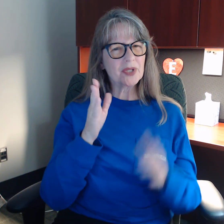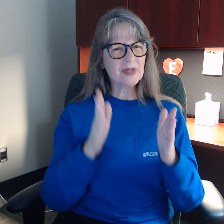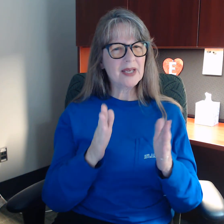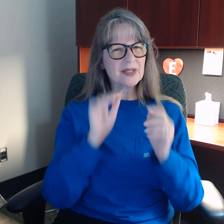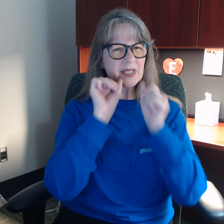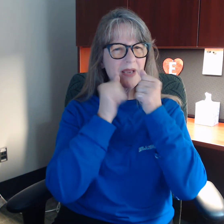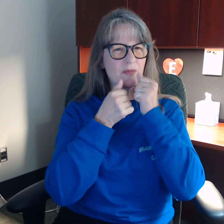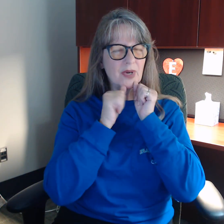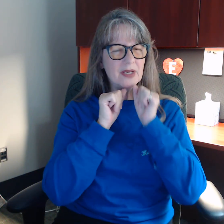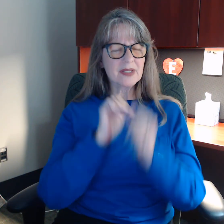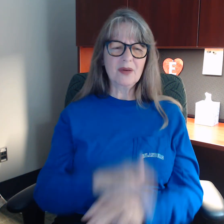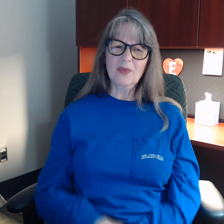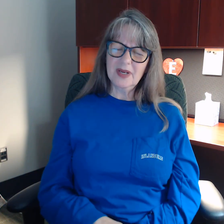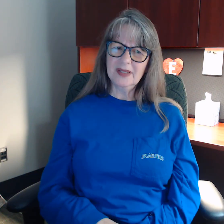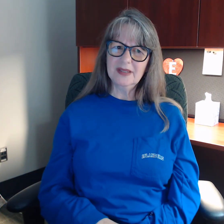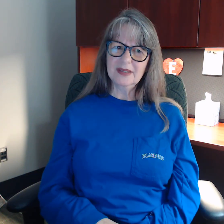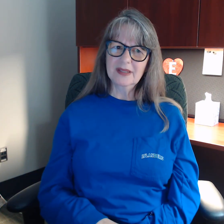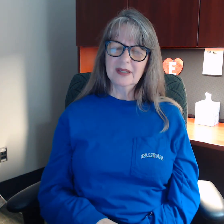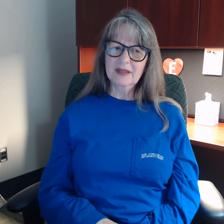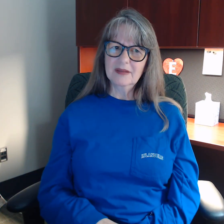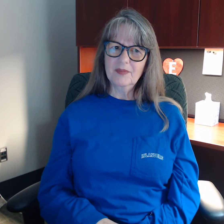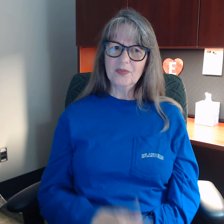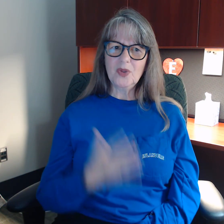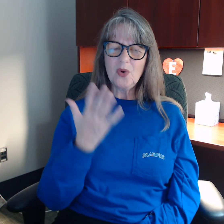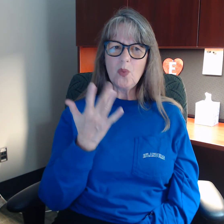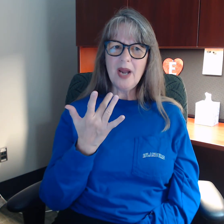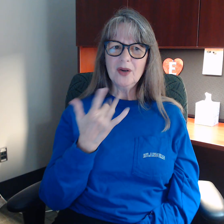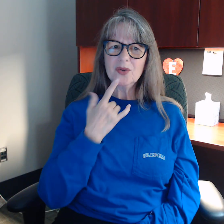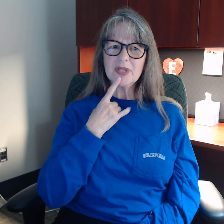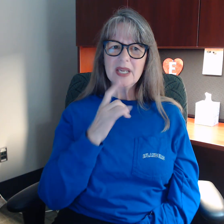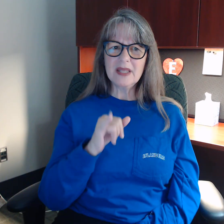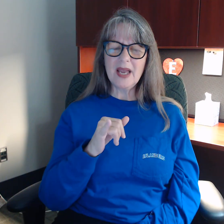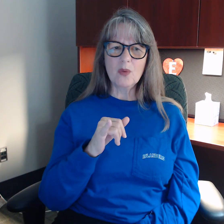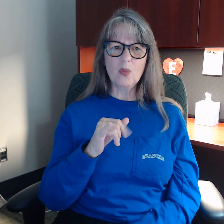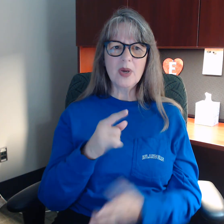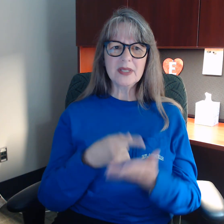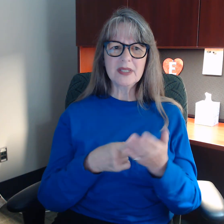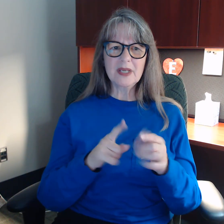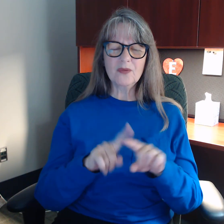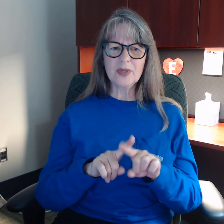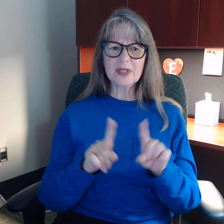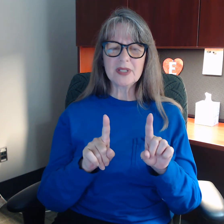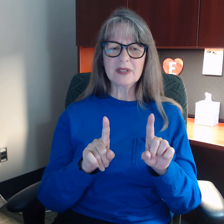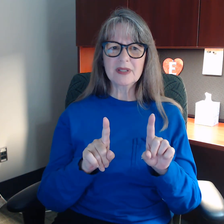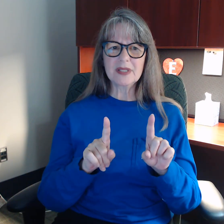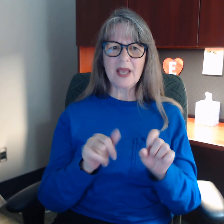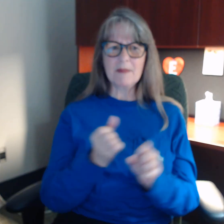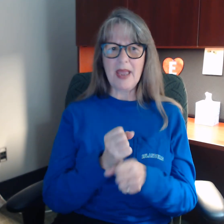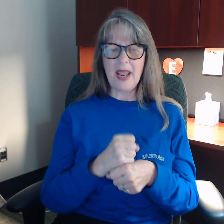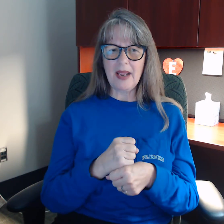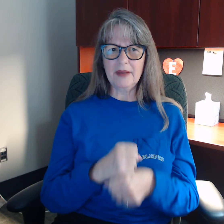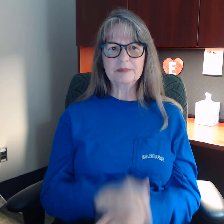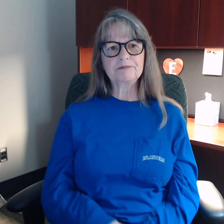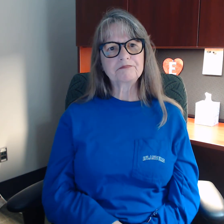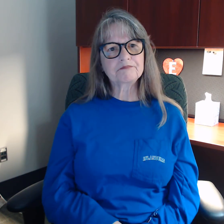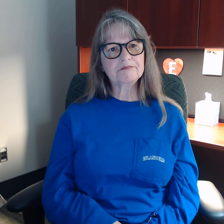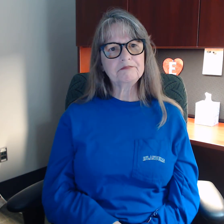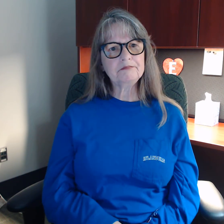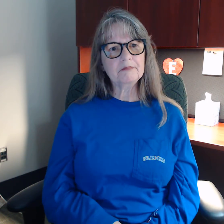that's suffering is like, what? Why are you saying that? What difference does that make?